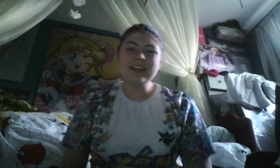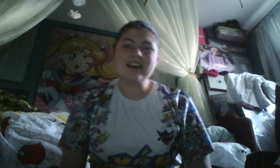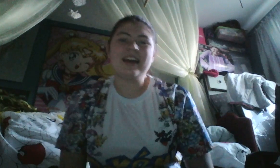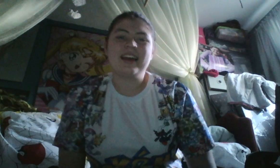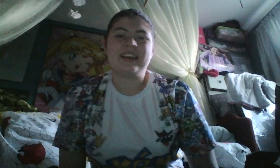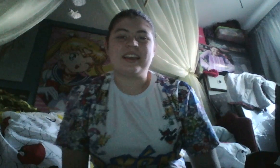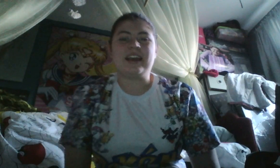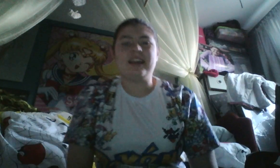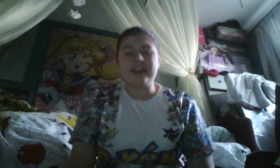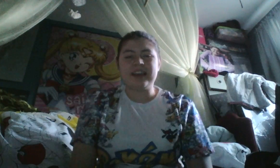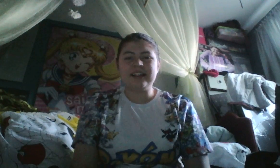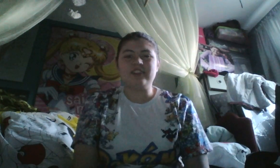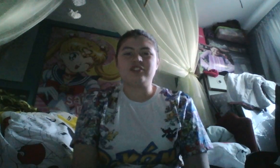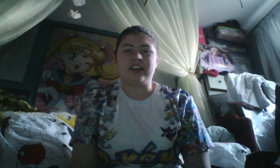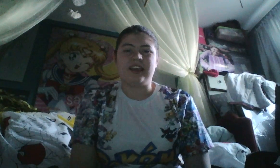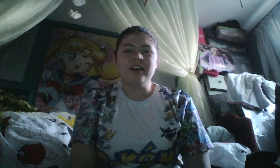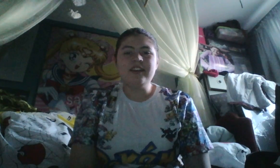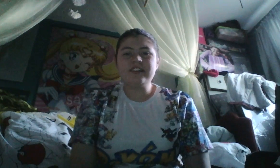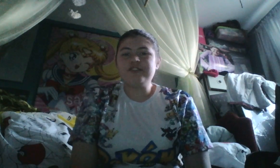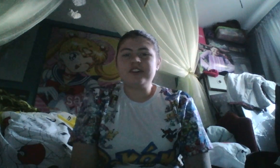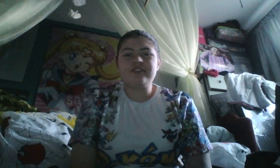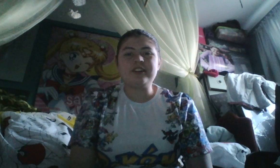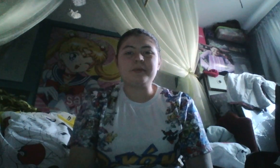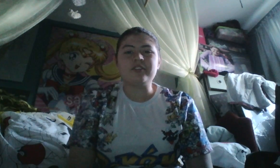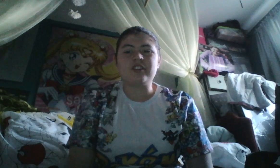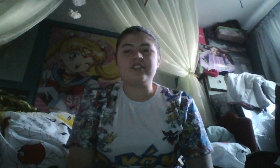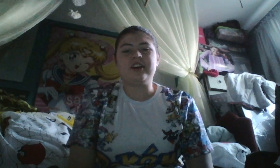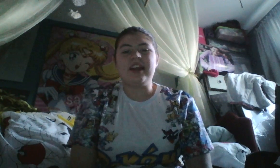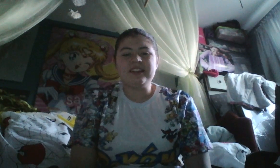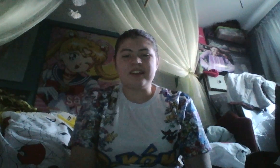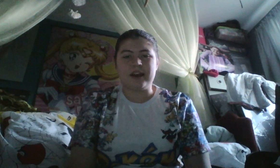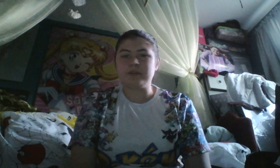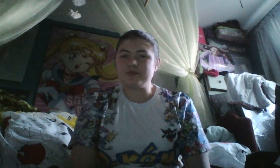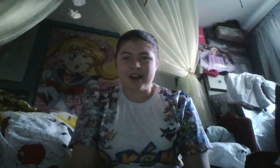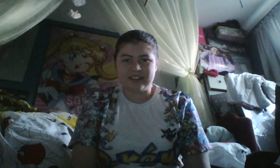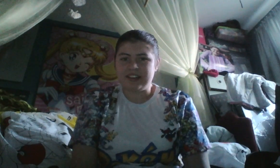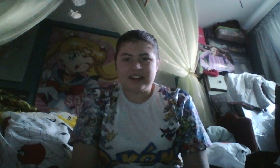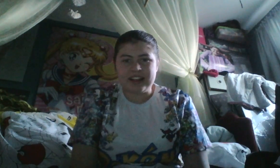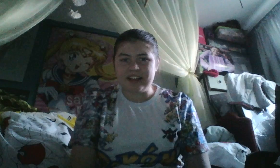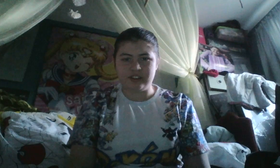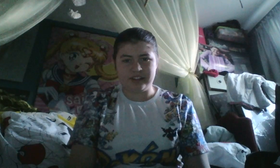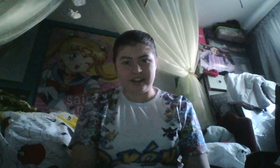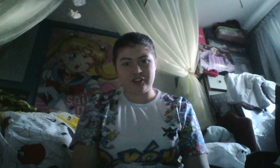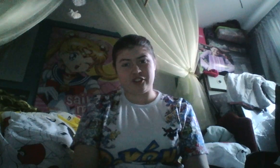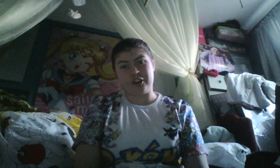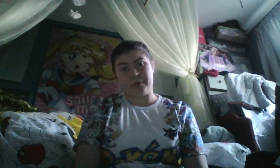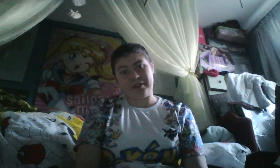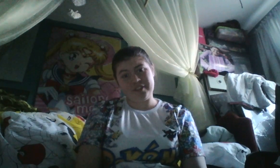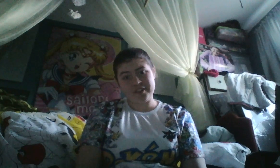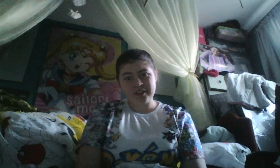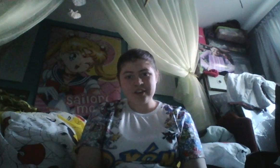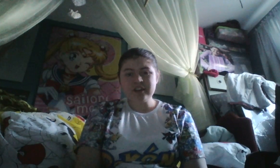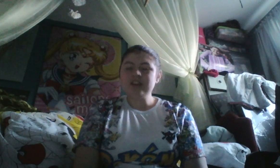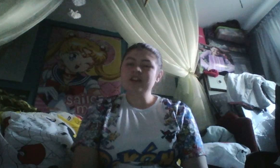Yeah, I get you. It can get a little tricky, so feel free to pause this video any time to practice any letters you need to struggle with.